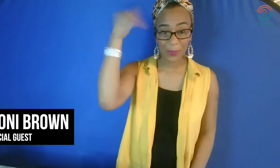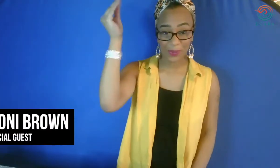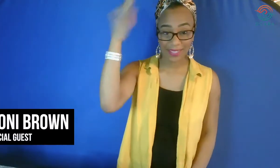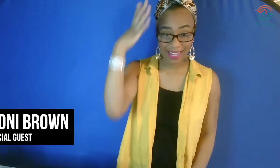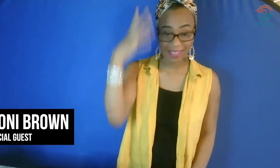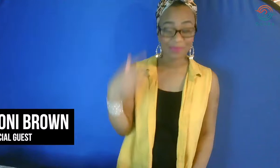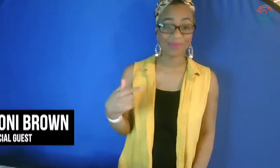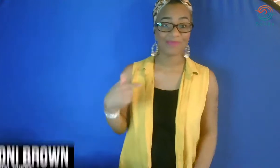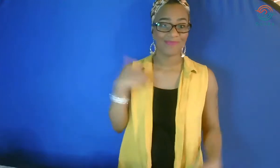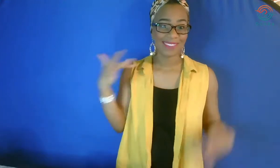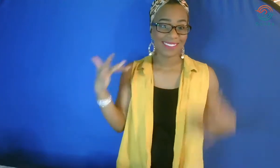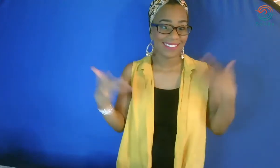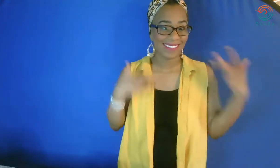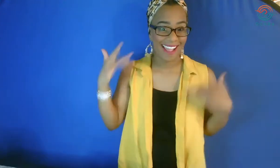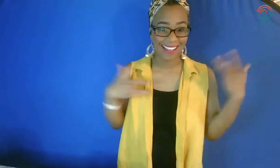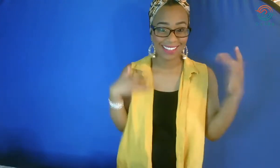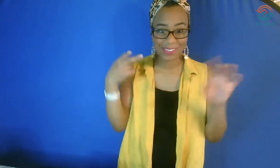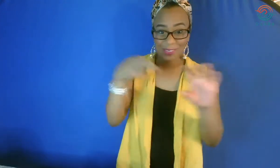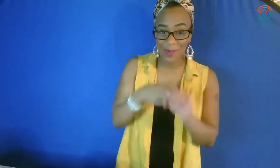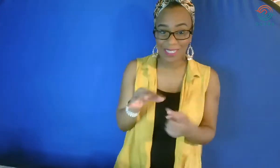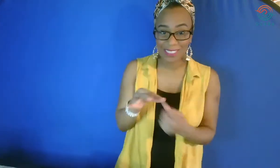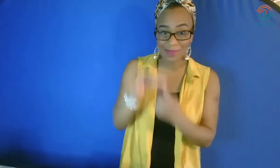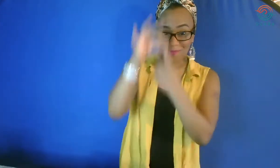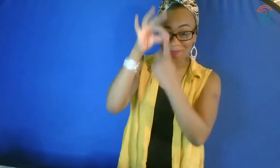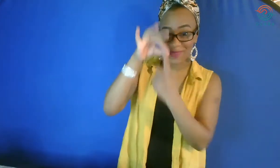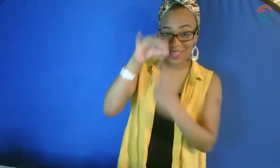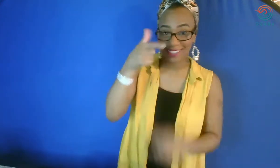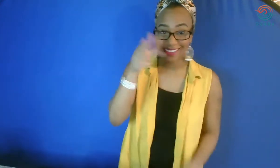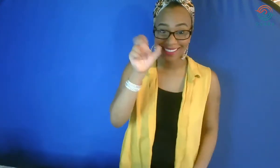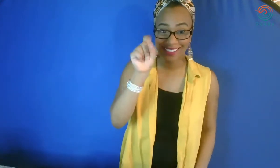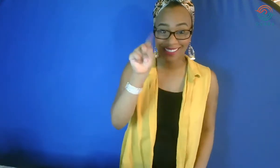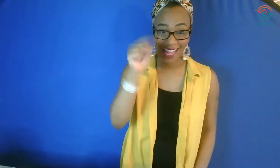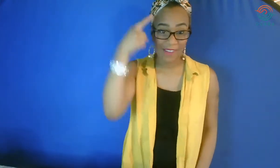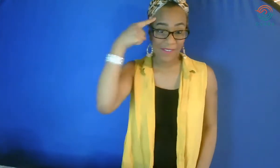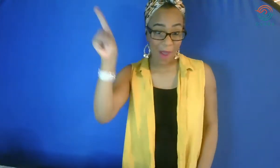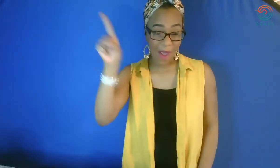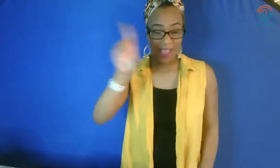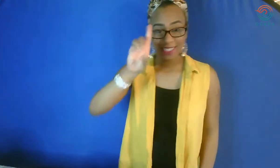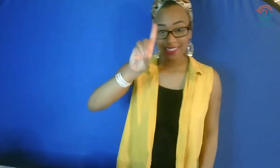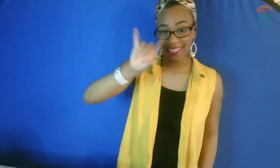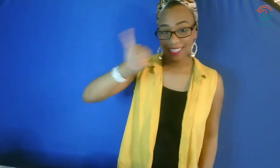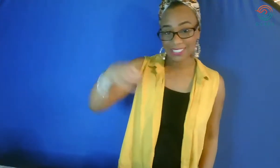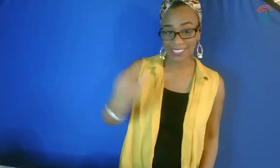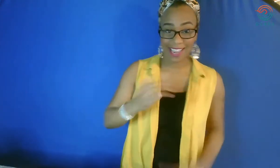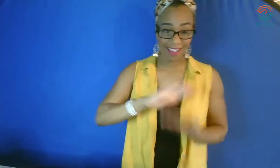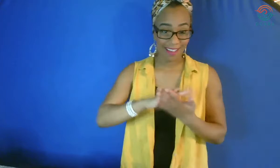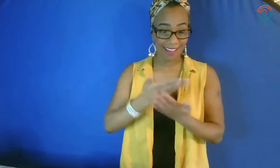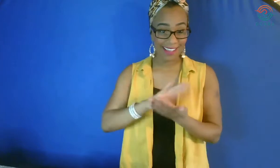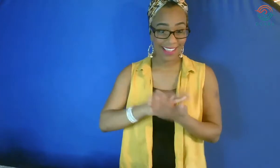name. I'm very excited to join in as a special guest on DJ's cooking